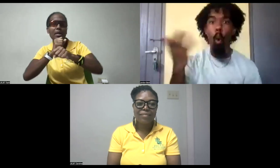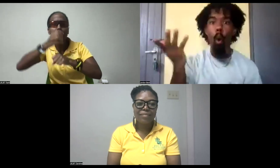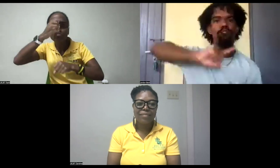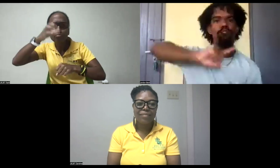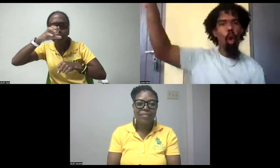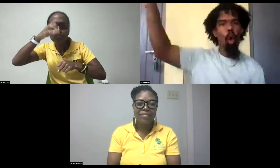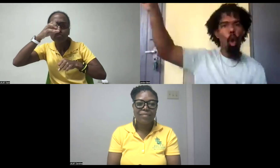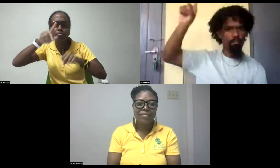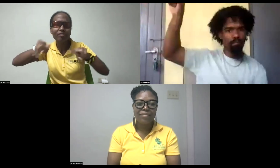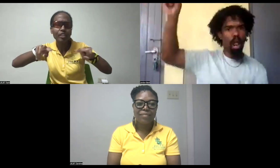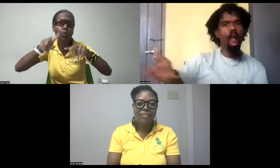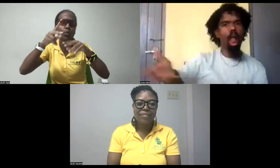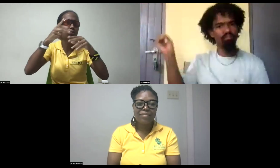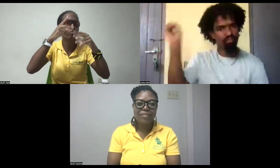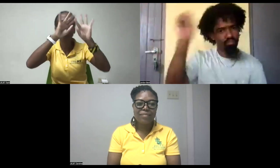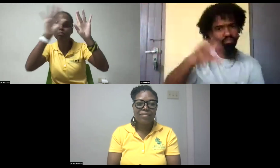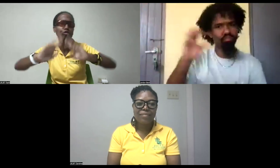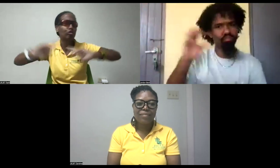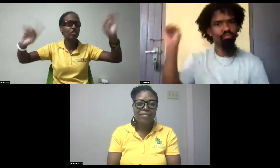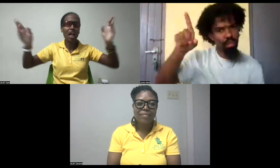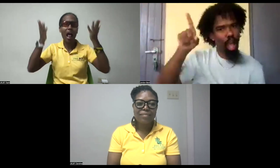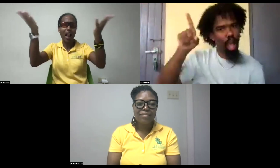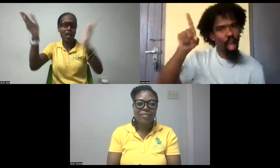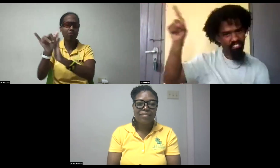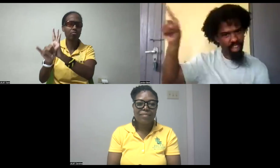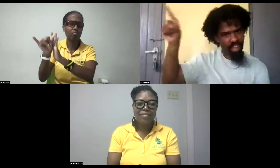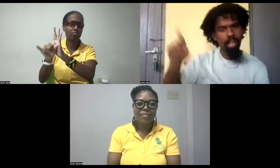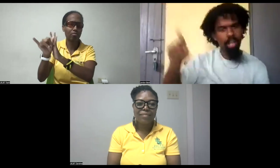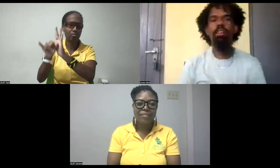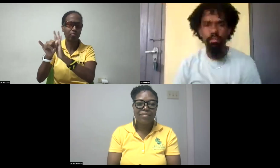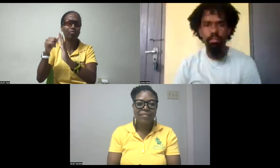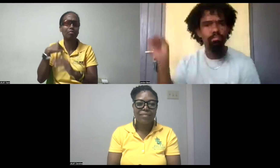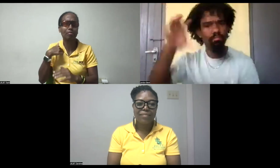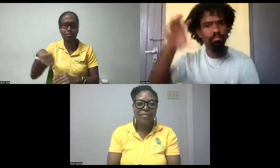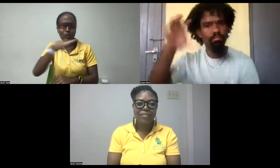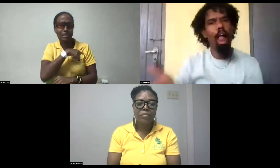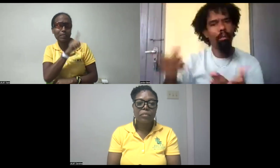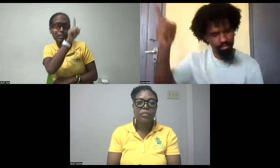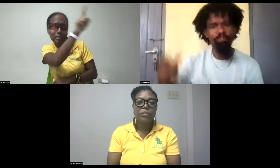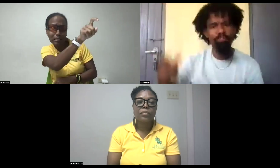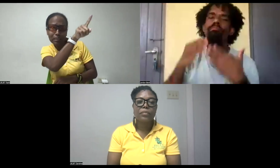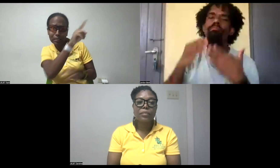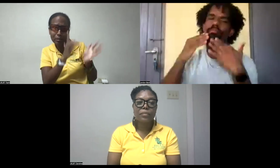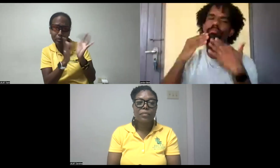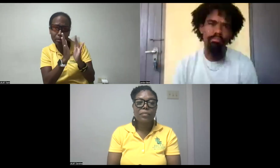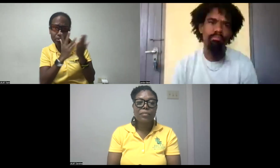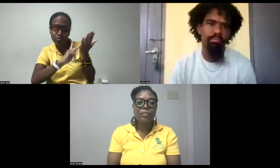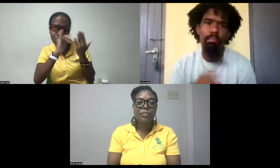the graphics is an organization that makes cartoons and they help YouTube videos and we asked